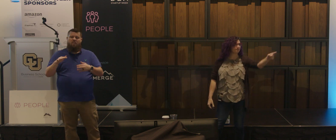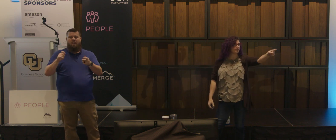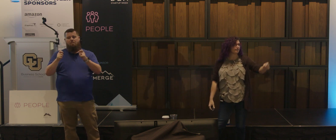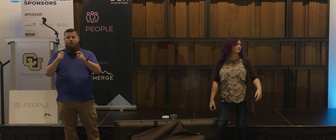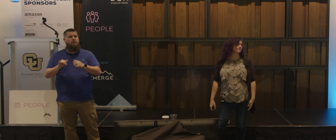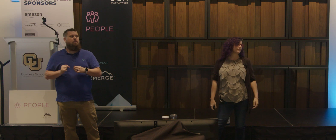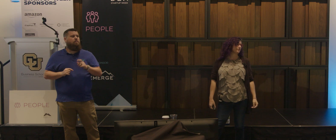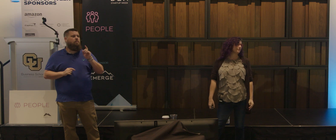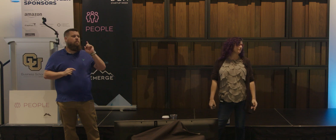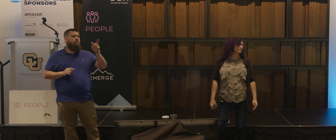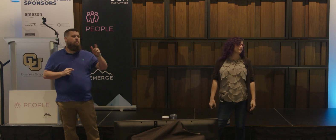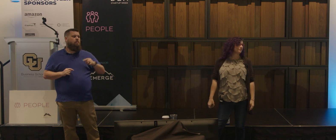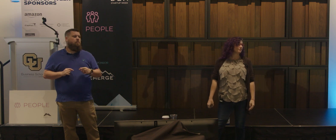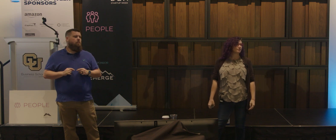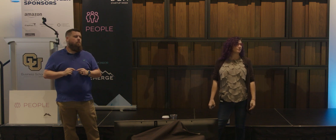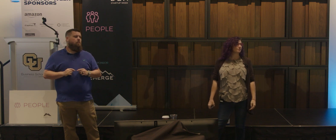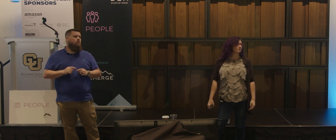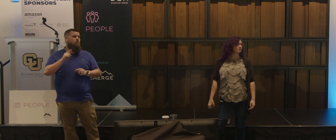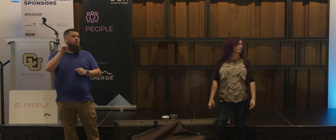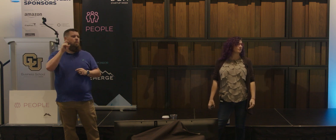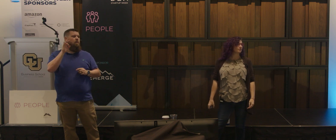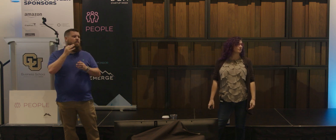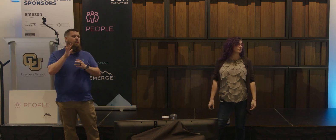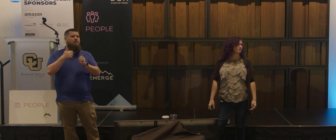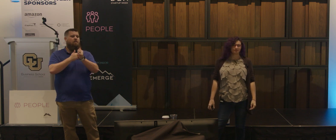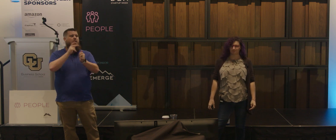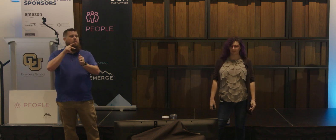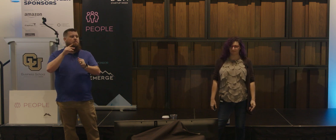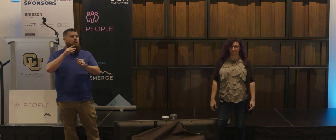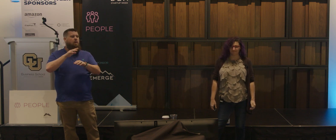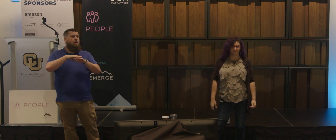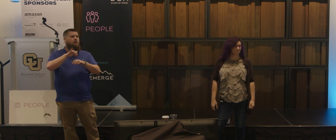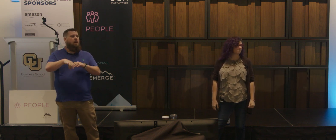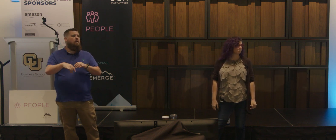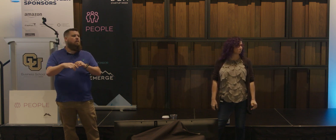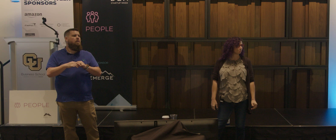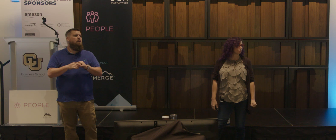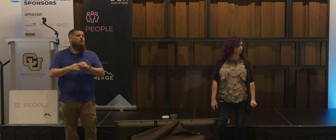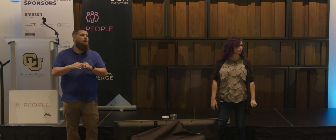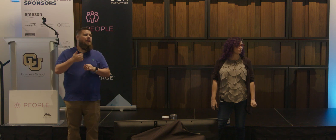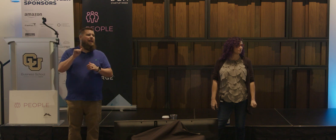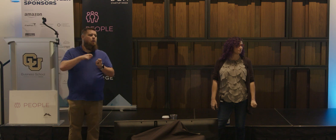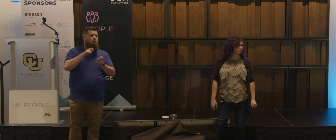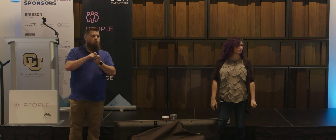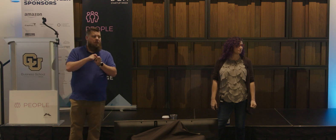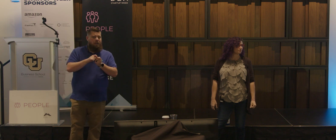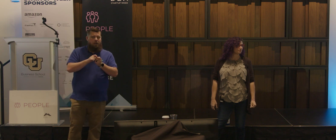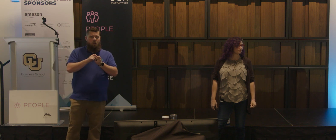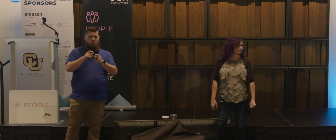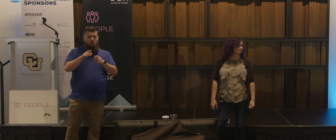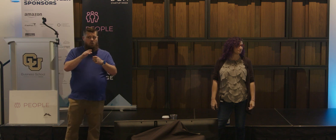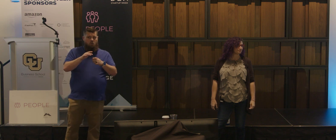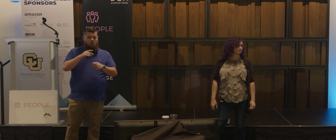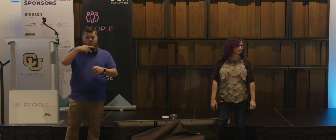it. Yeah. What is a kind of a follow-up question on that? Are there any particular platforms that you